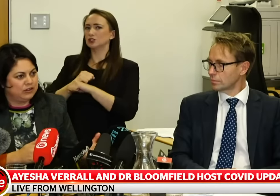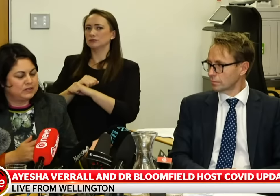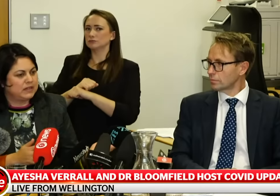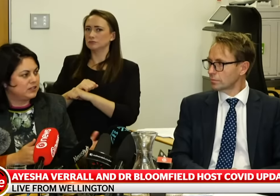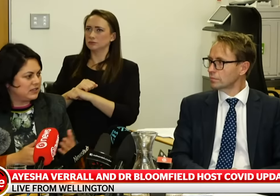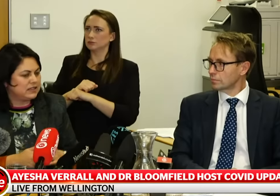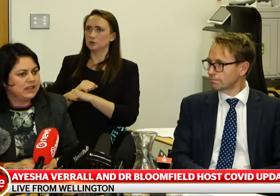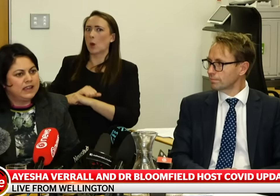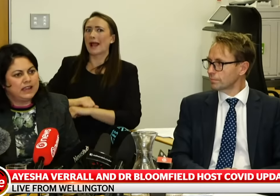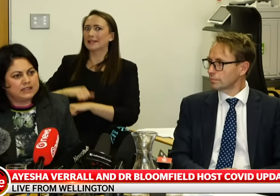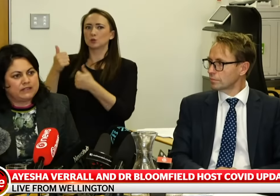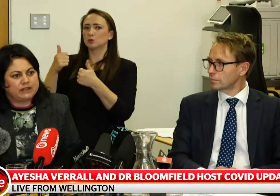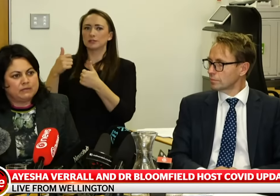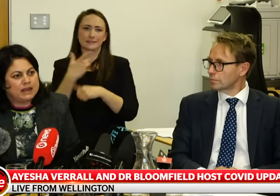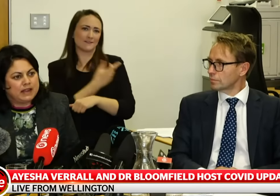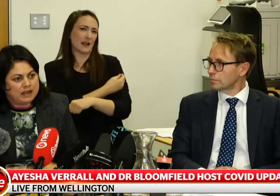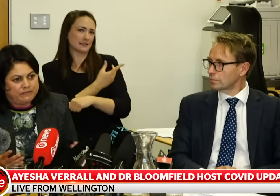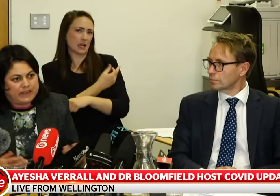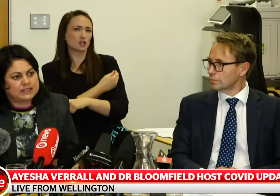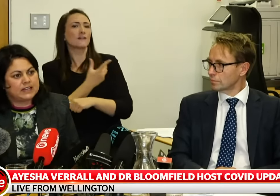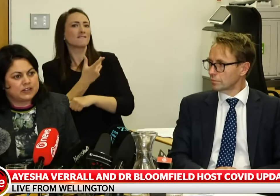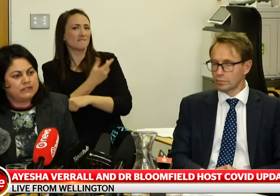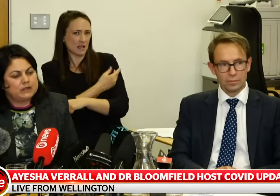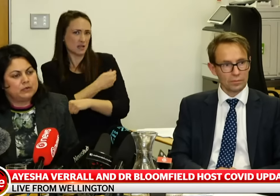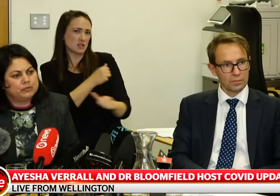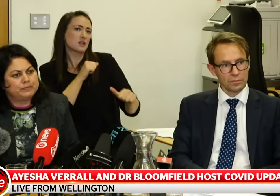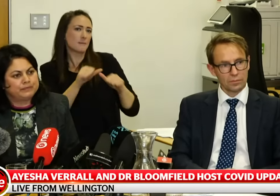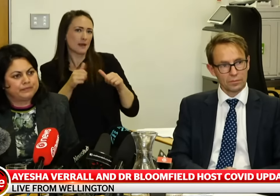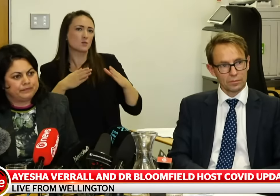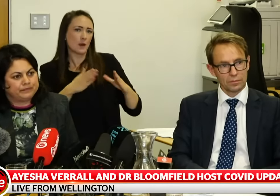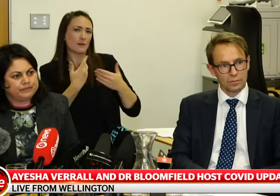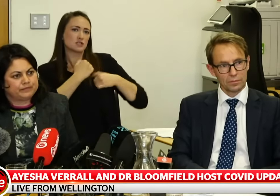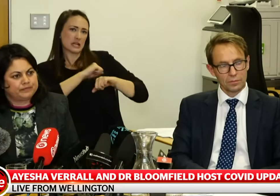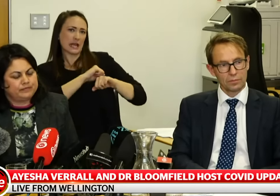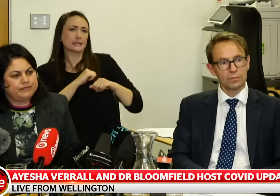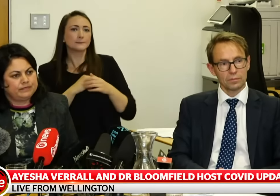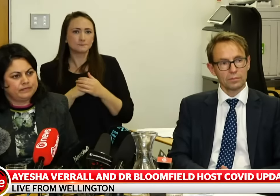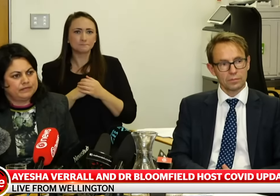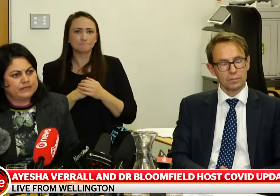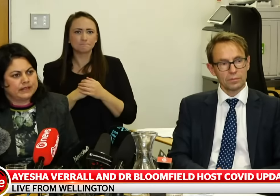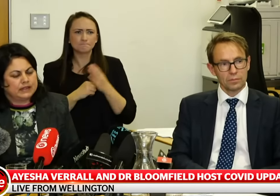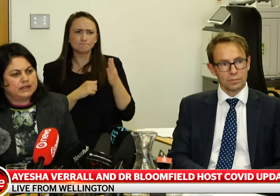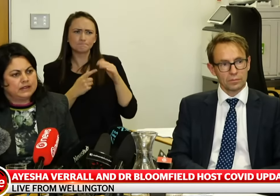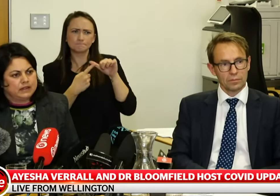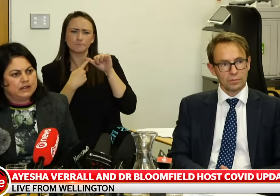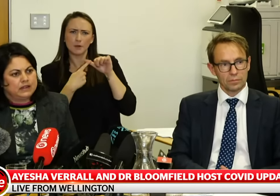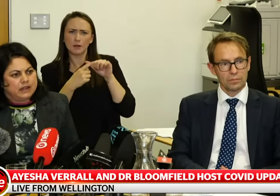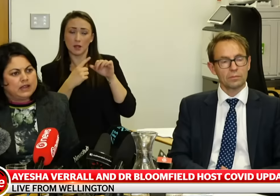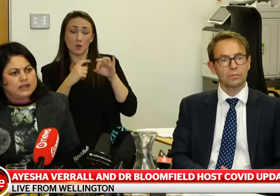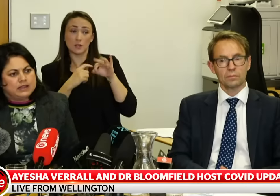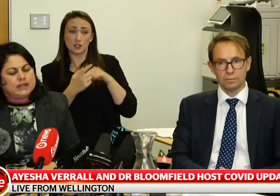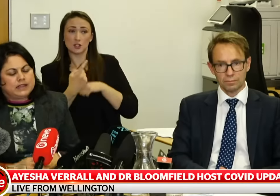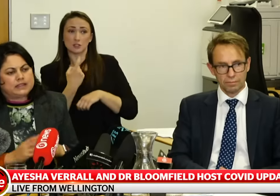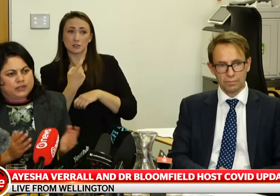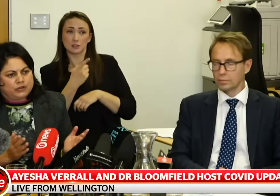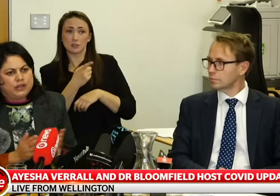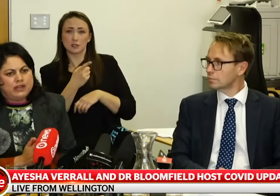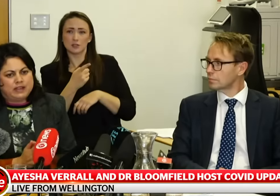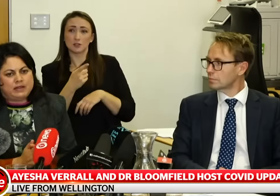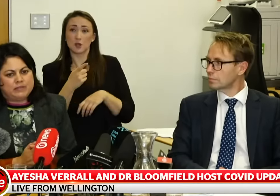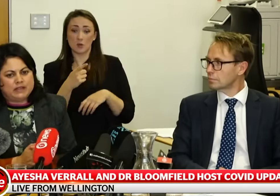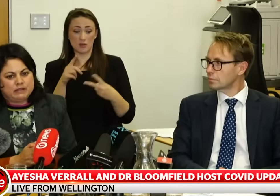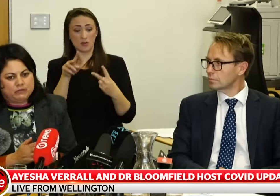certainly not as much as having vaccination available. How long do those benefits of the initial vaccination program actually last for? Yeah,